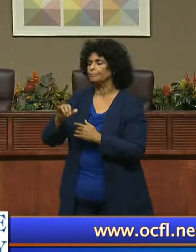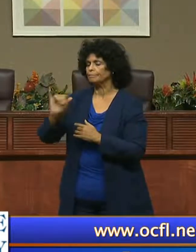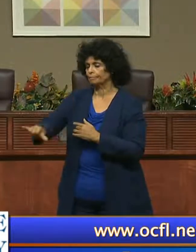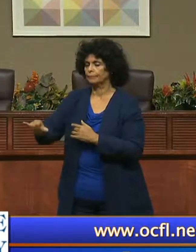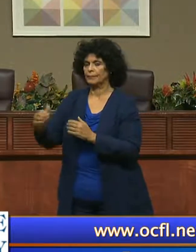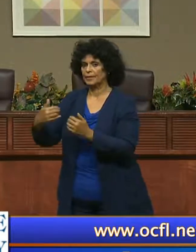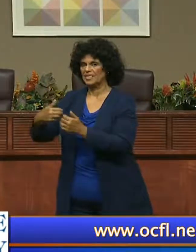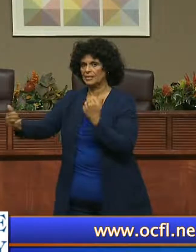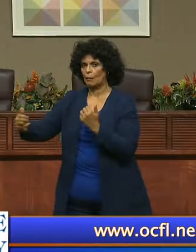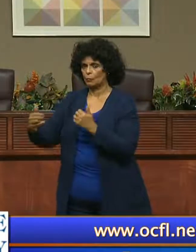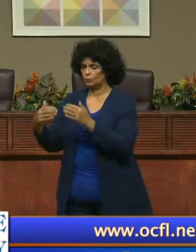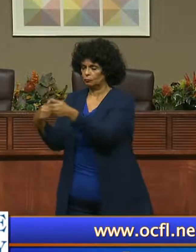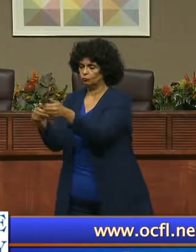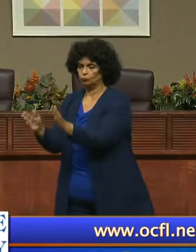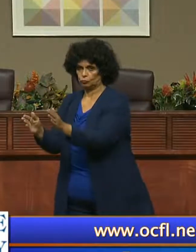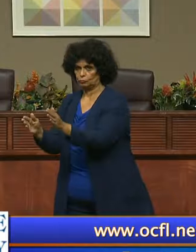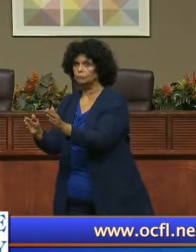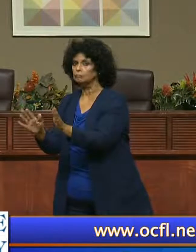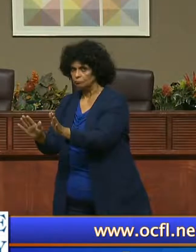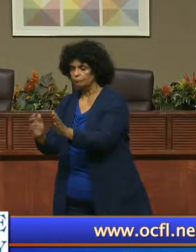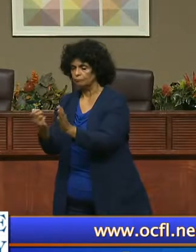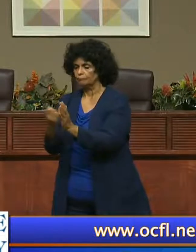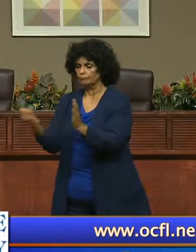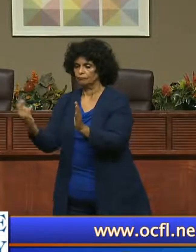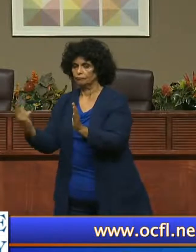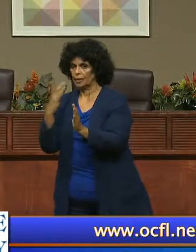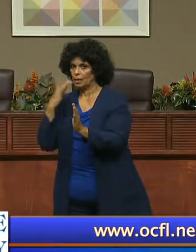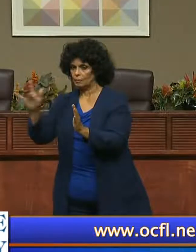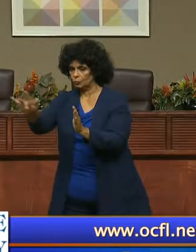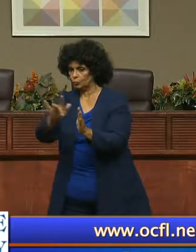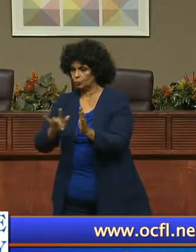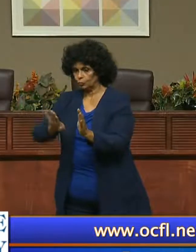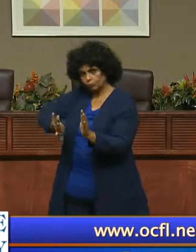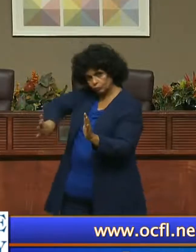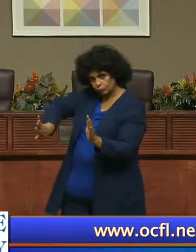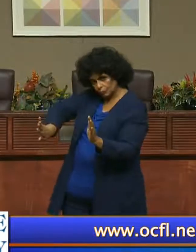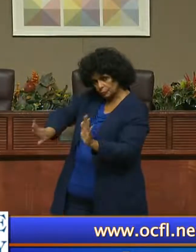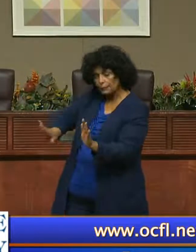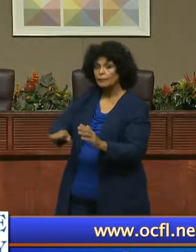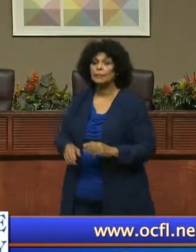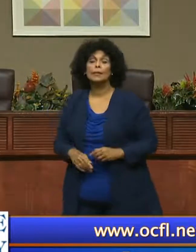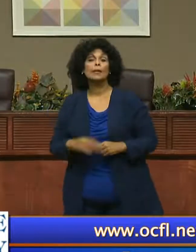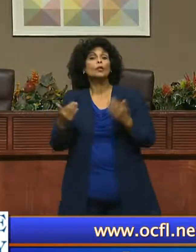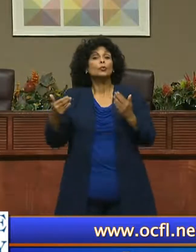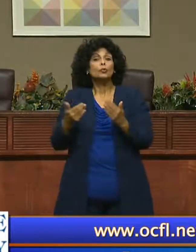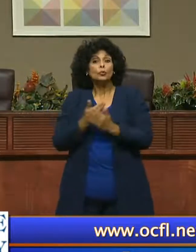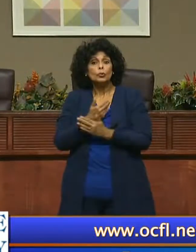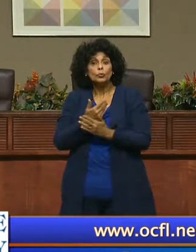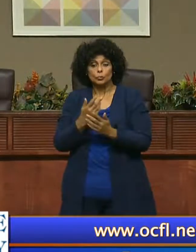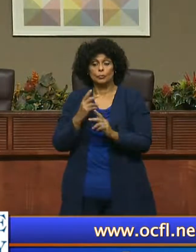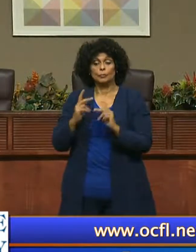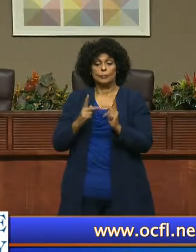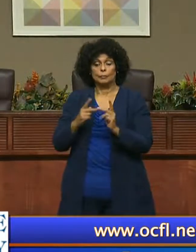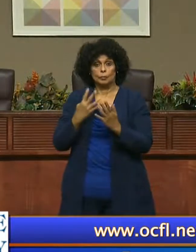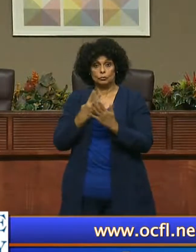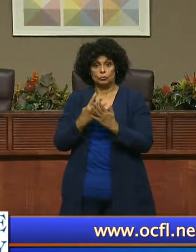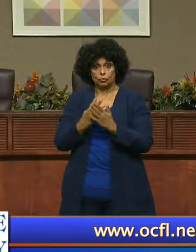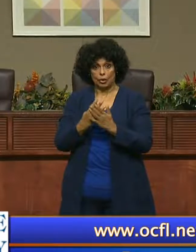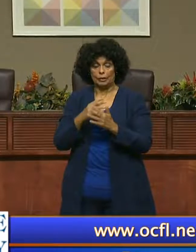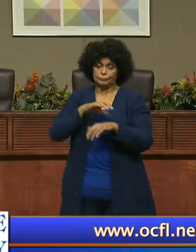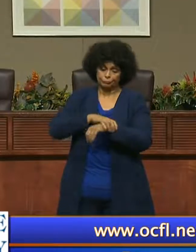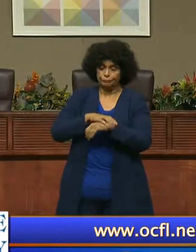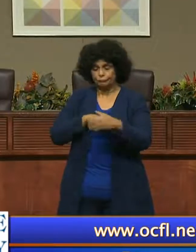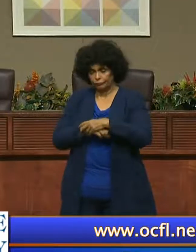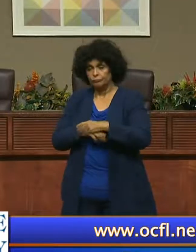inmates who are just recently arrived at the jail are placed into designated housing for a minimum of 14 days prior to being placed in the